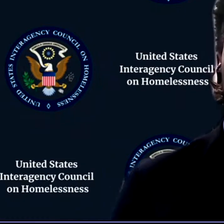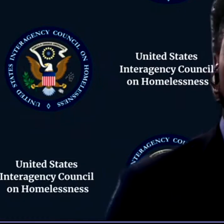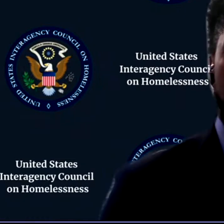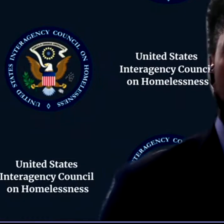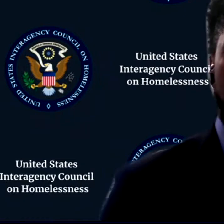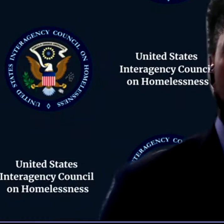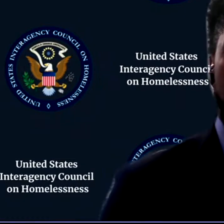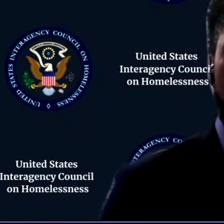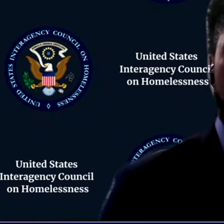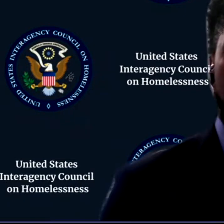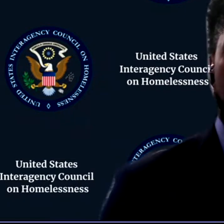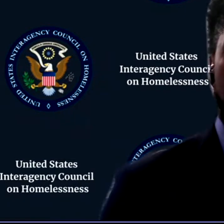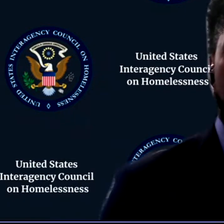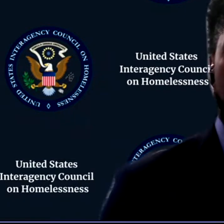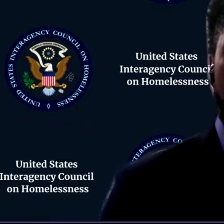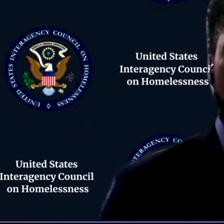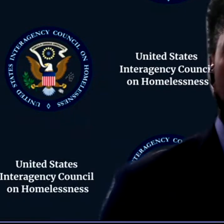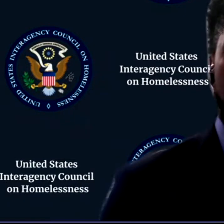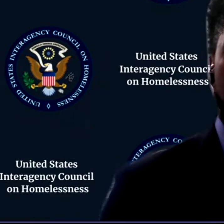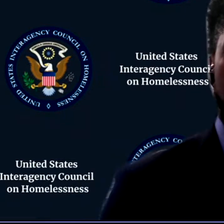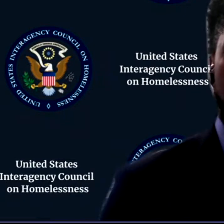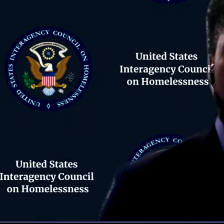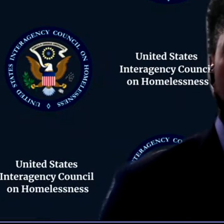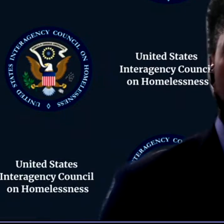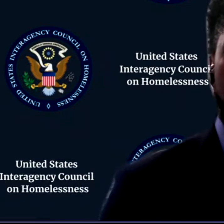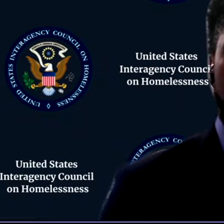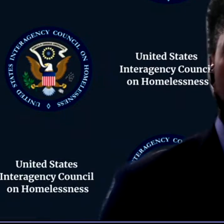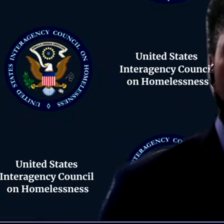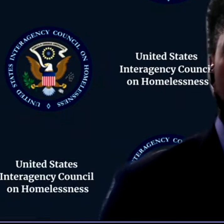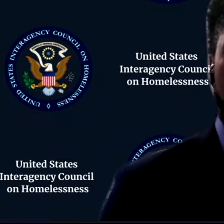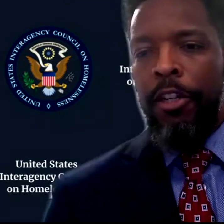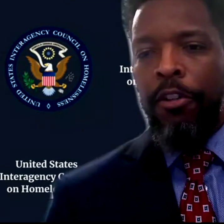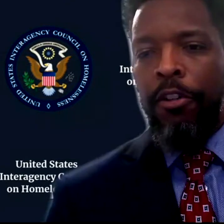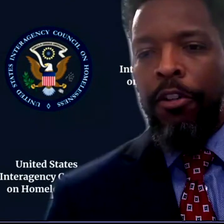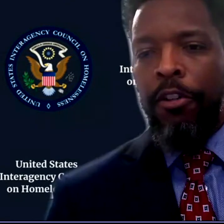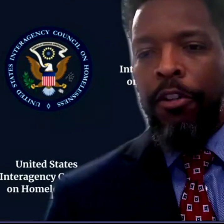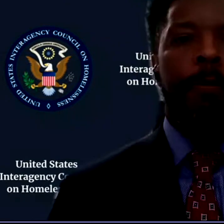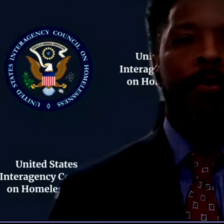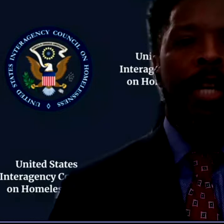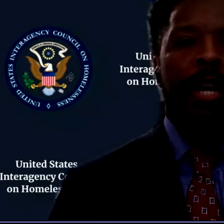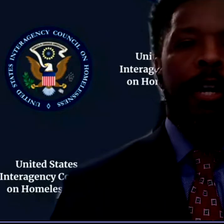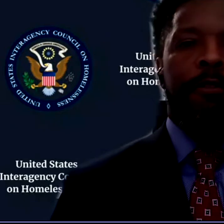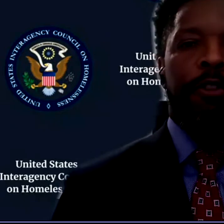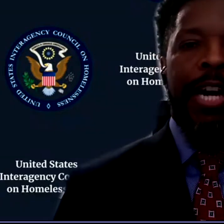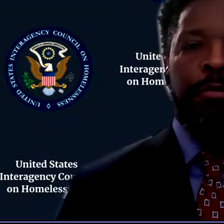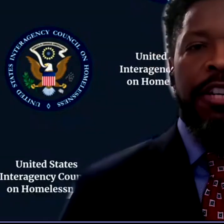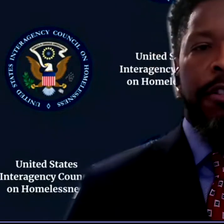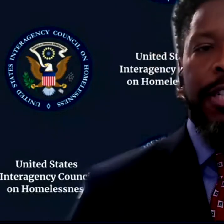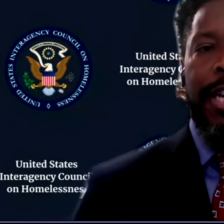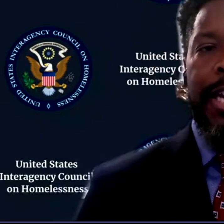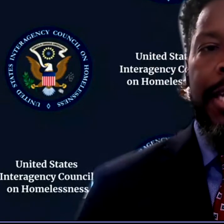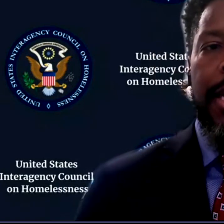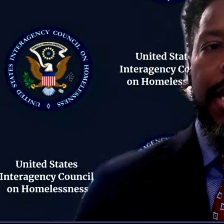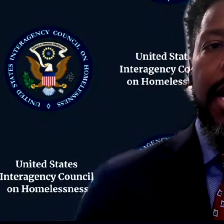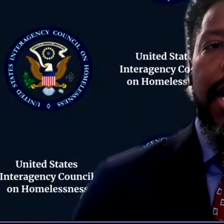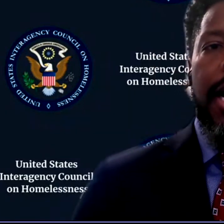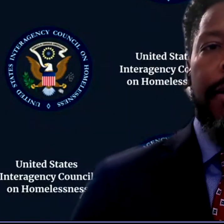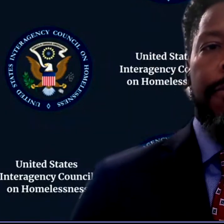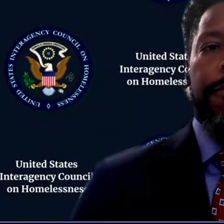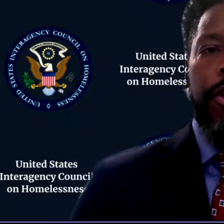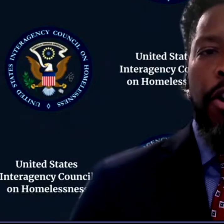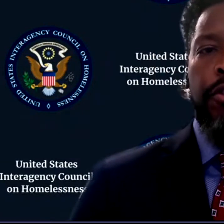Thank you so much, Mayor, and good afternoon, and thank you to all of the leaders on the panel there for having me here